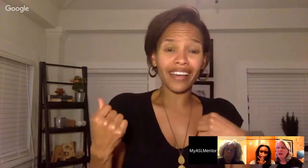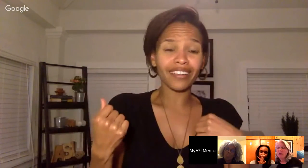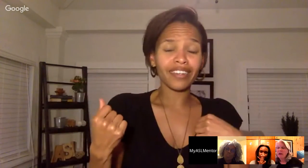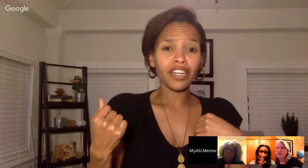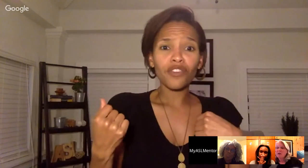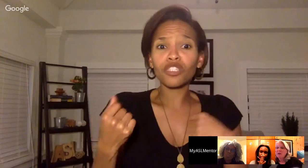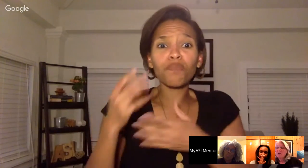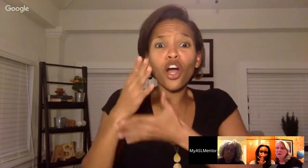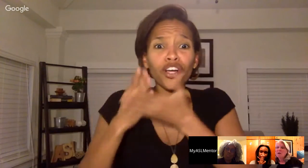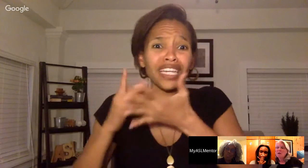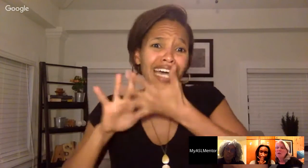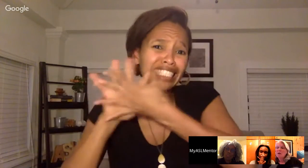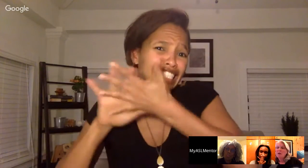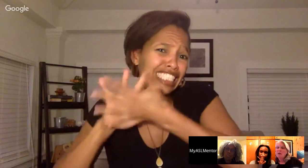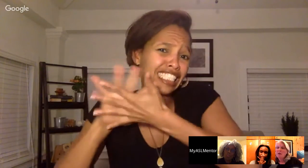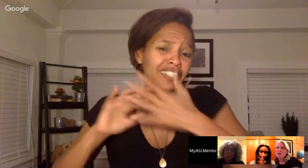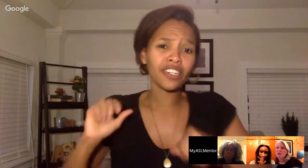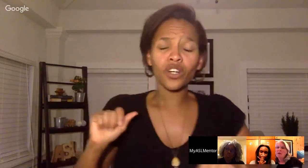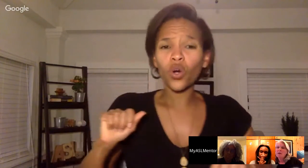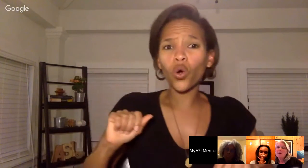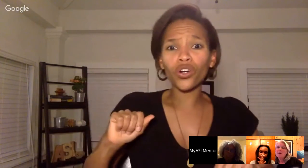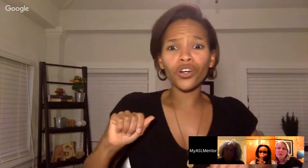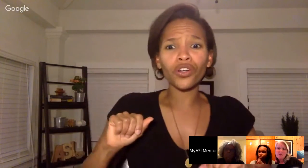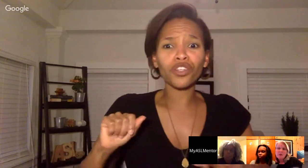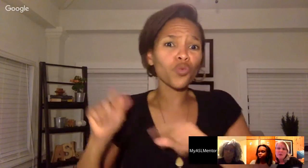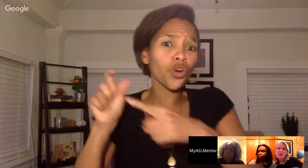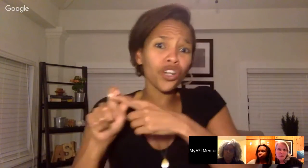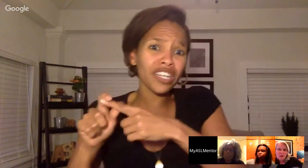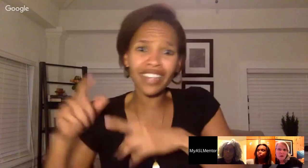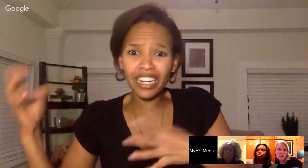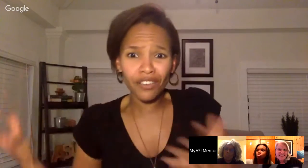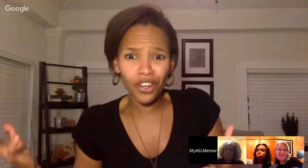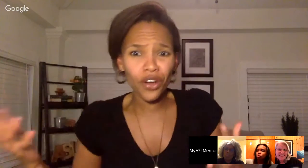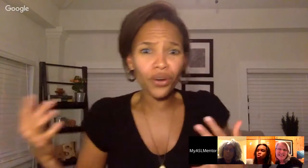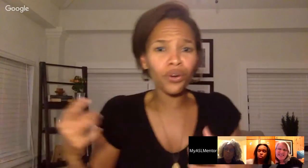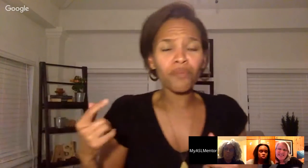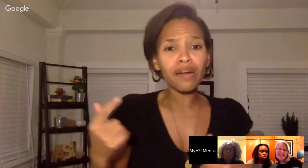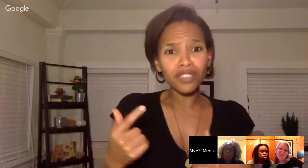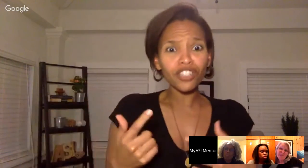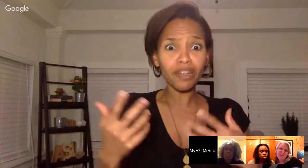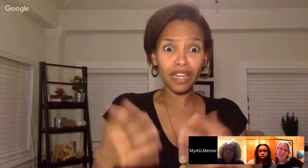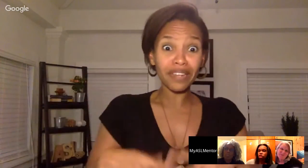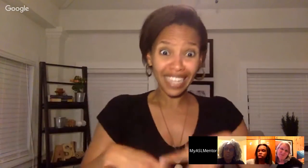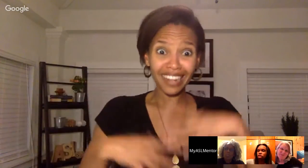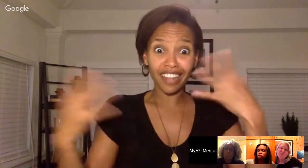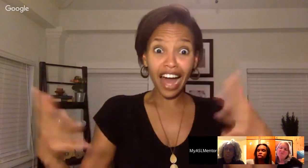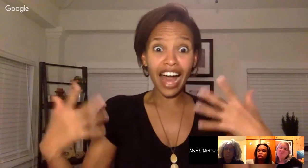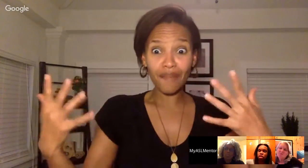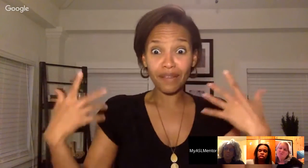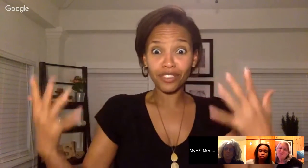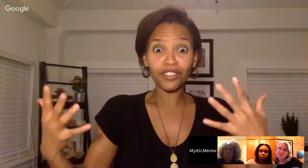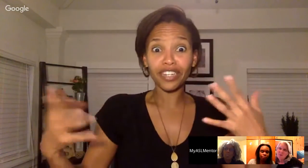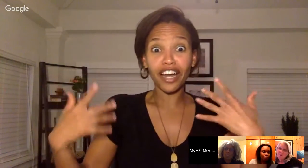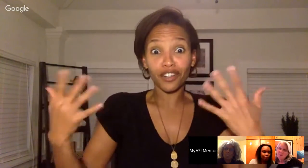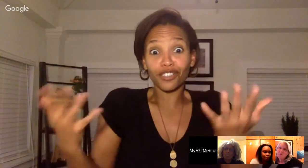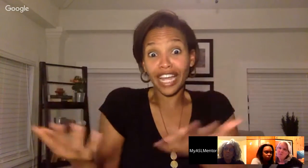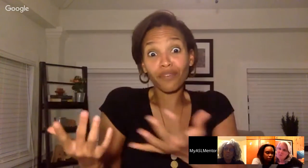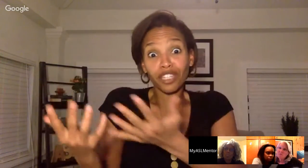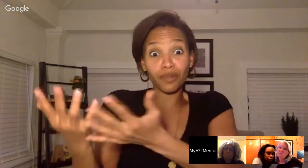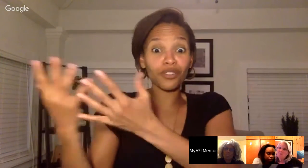that there's a part in it that's sh, or there's a word in it that I don't know, but I'm still gonna be able to get a lot. I mean, I'm still gonna understand what the